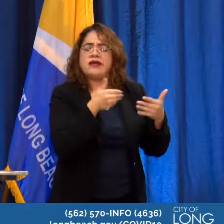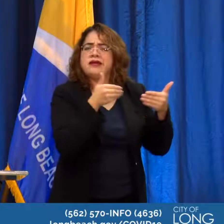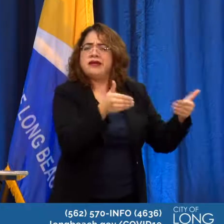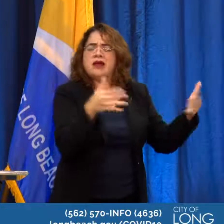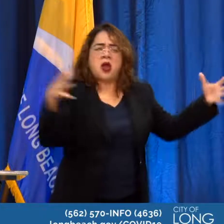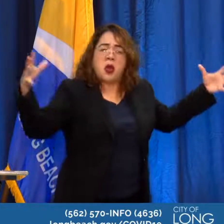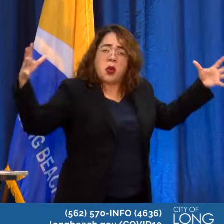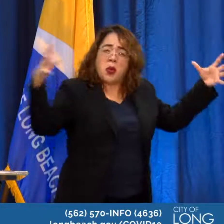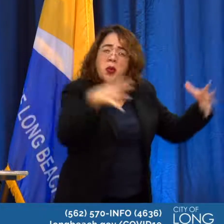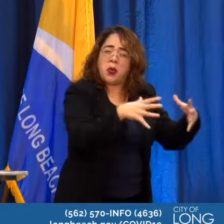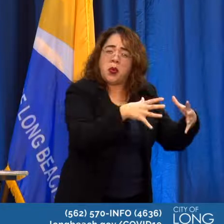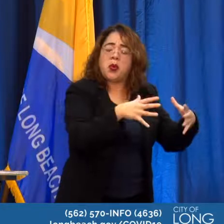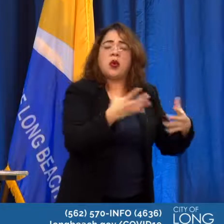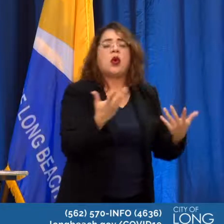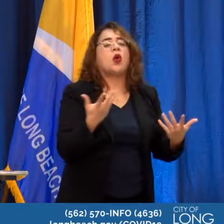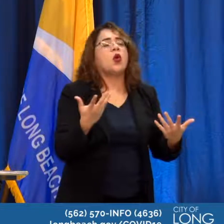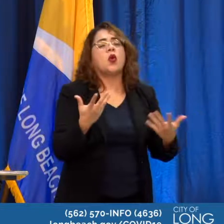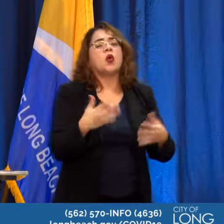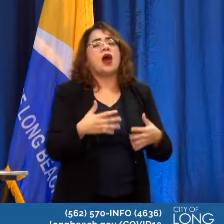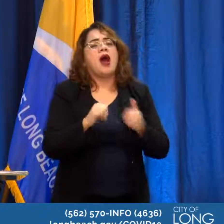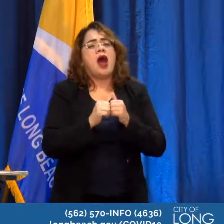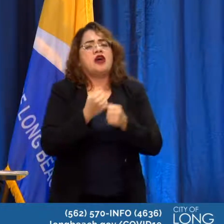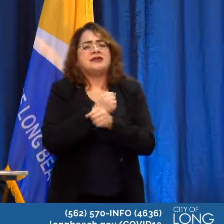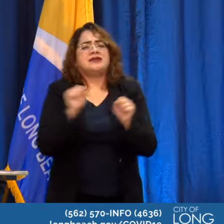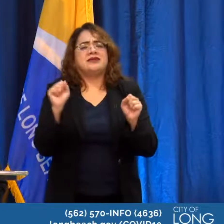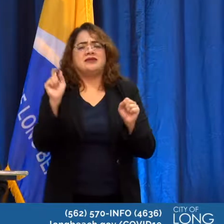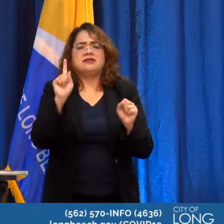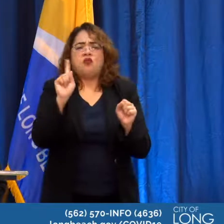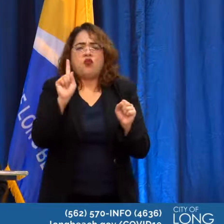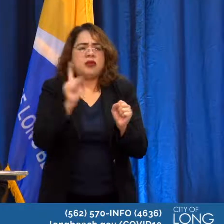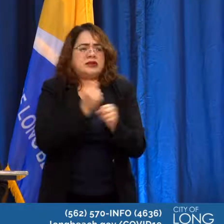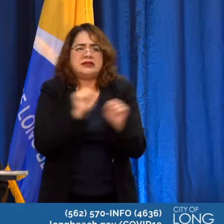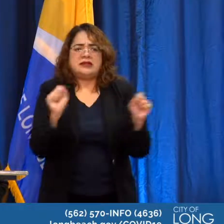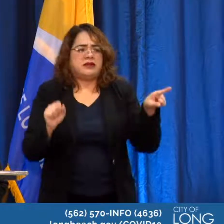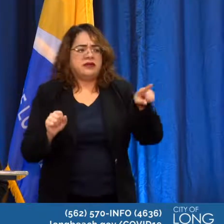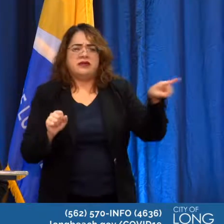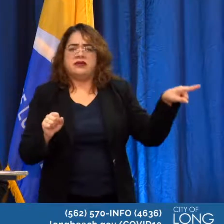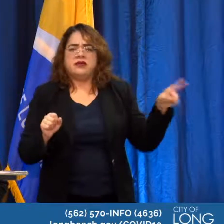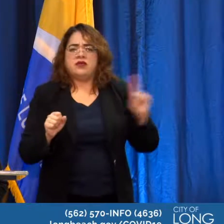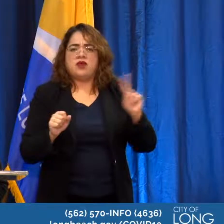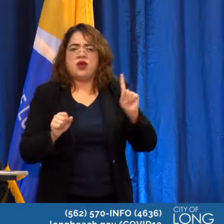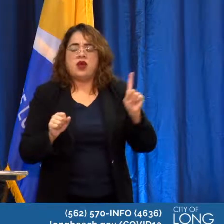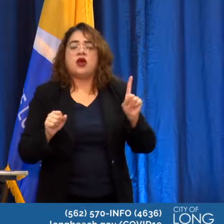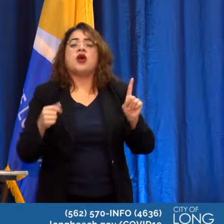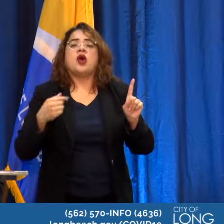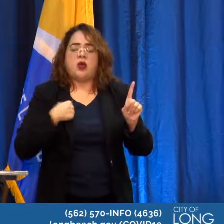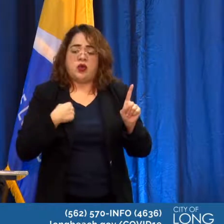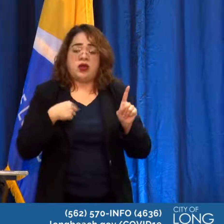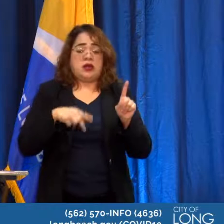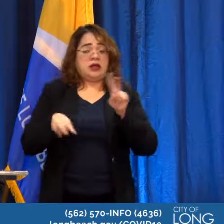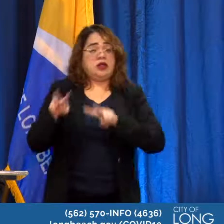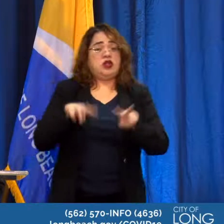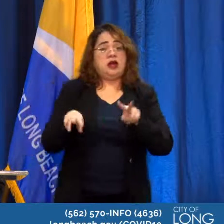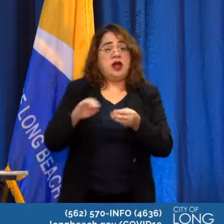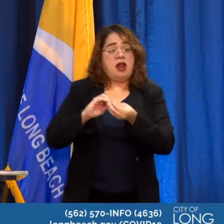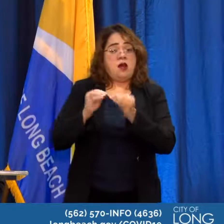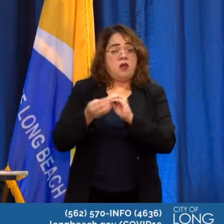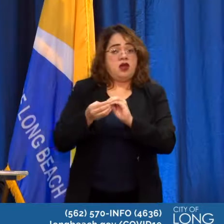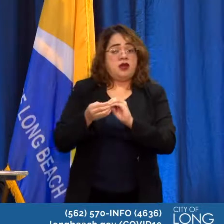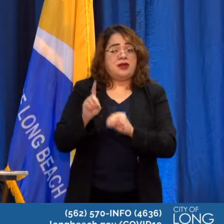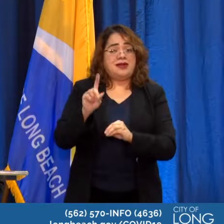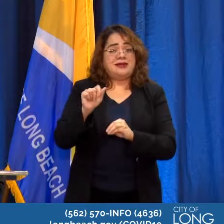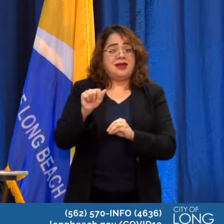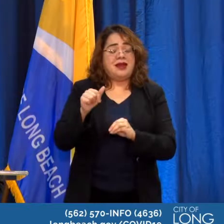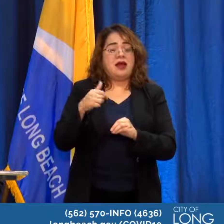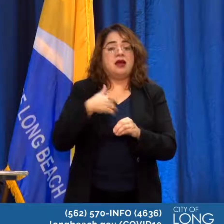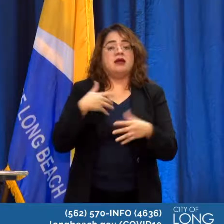in those situations. And so it all comes together, and this is the choice that we made based on the data and based on what we're